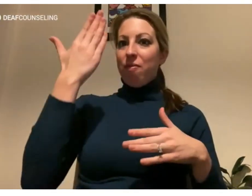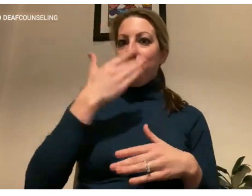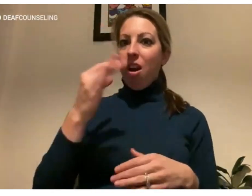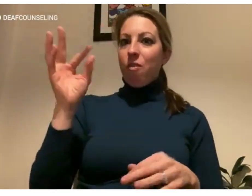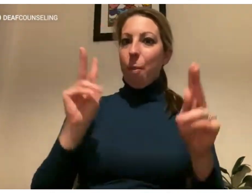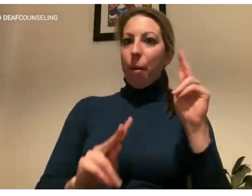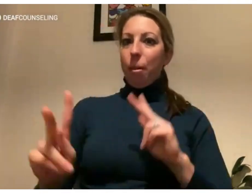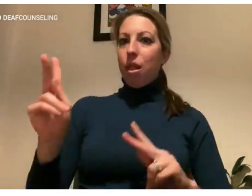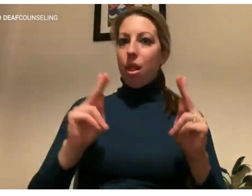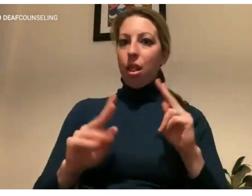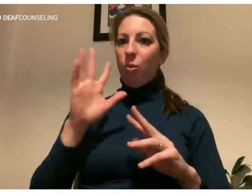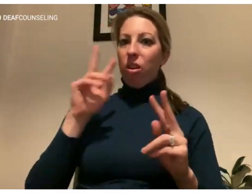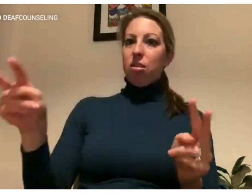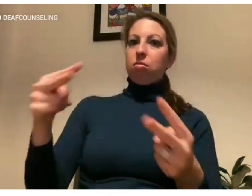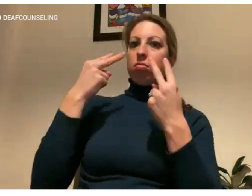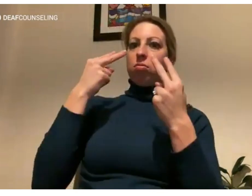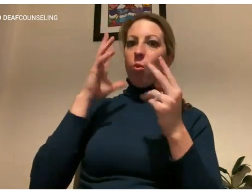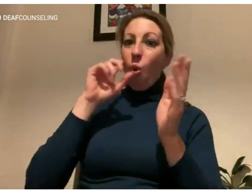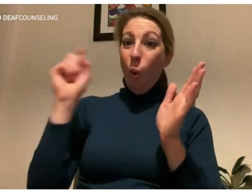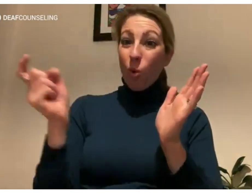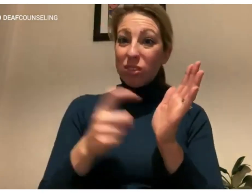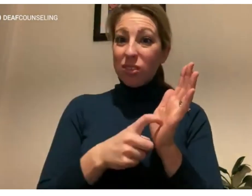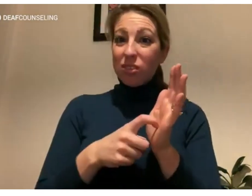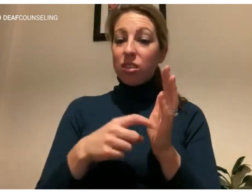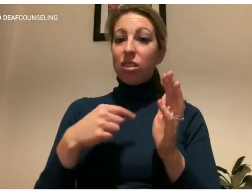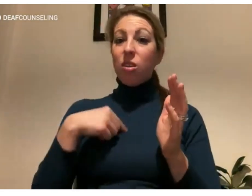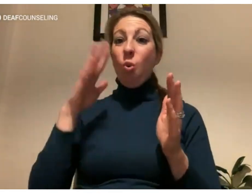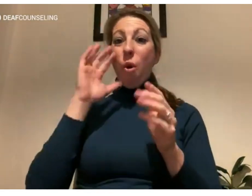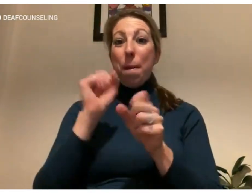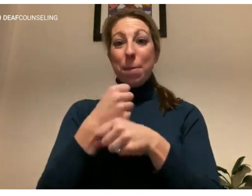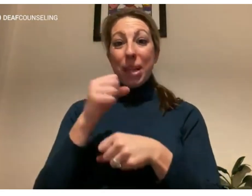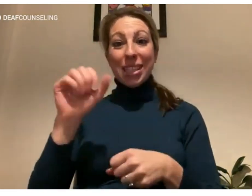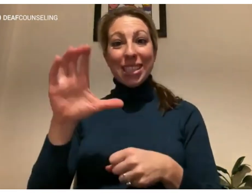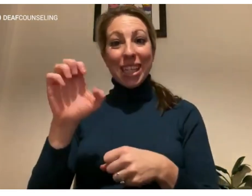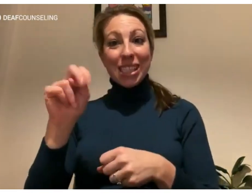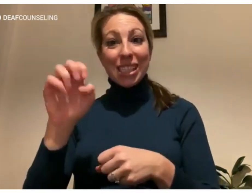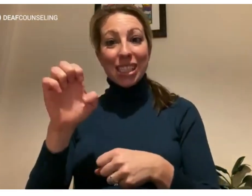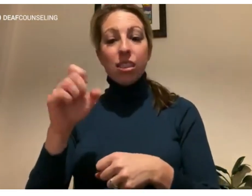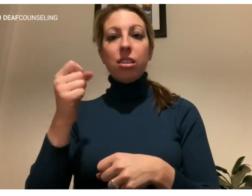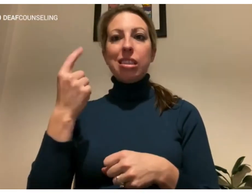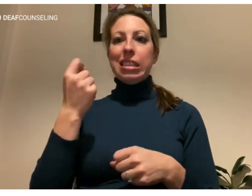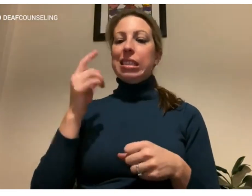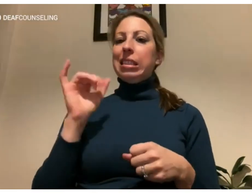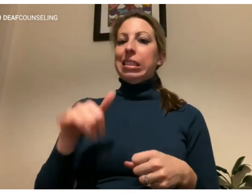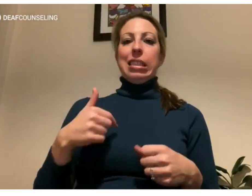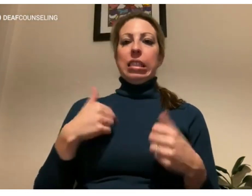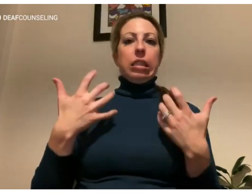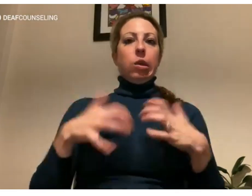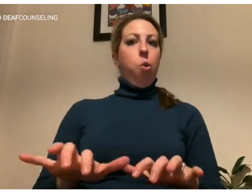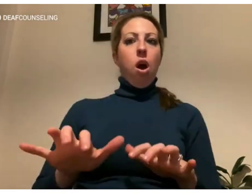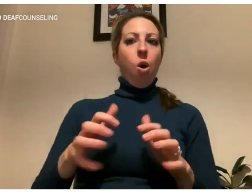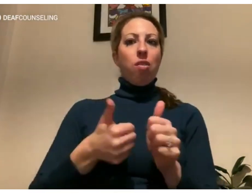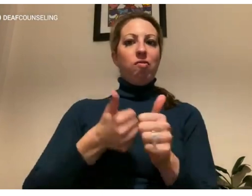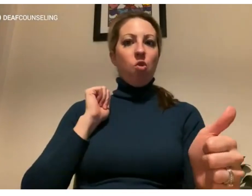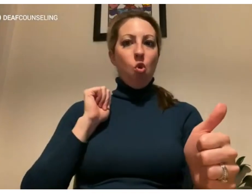or if I'm in front of people and their attention is on me, I worry that maybe I'll make a